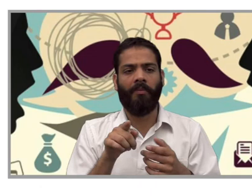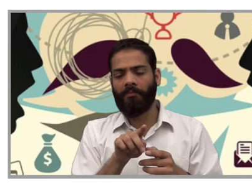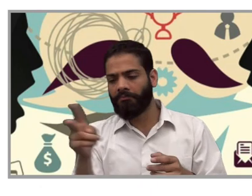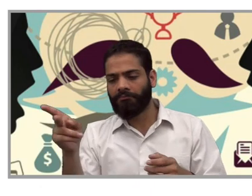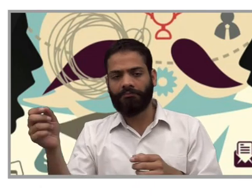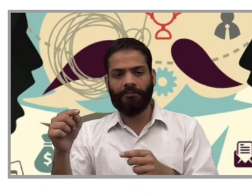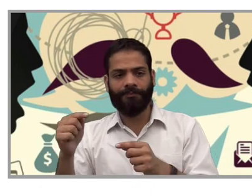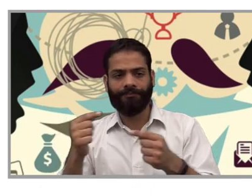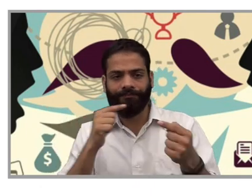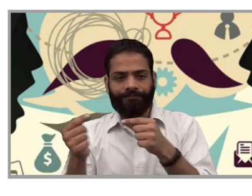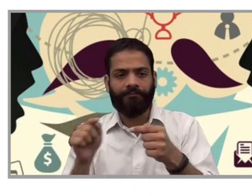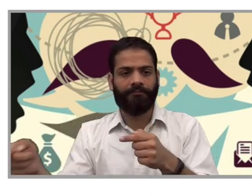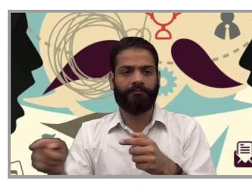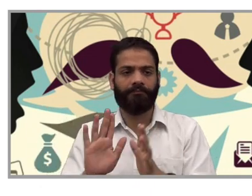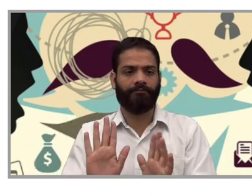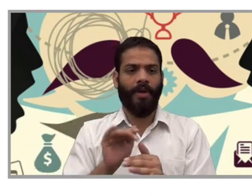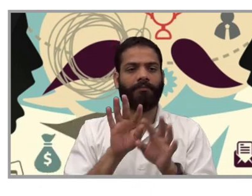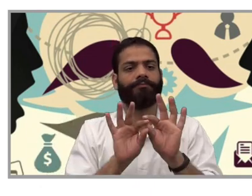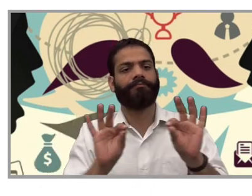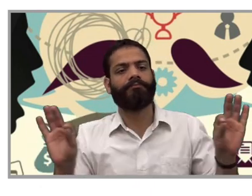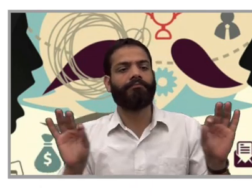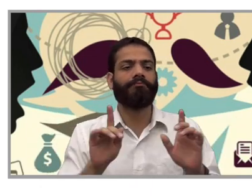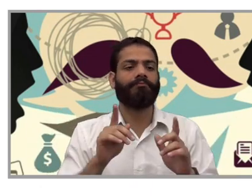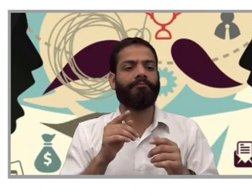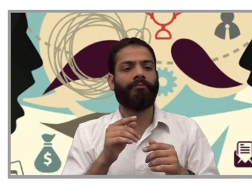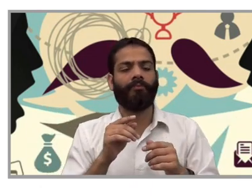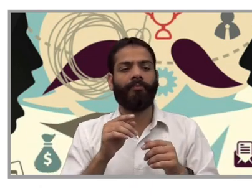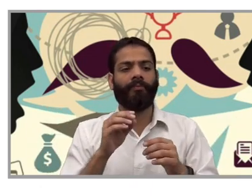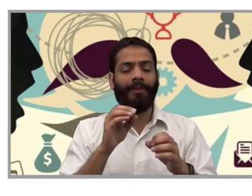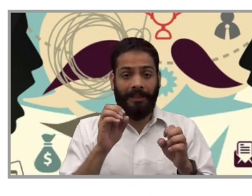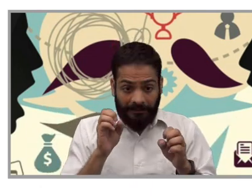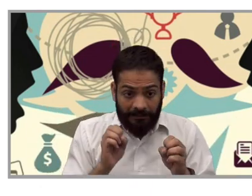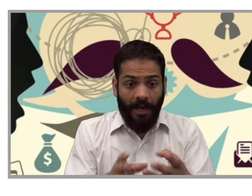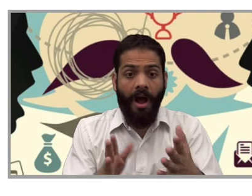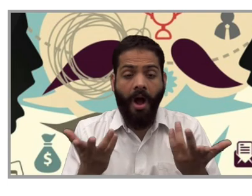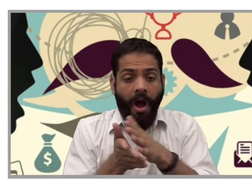The verbs which do not inflect for agreement are called plain verbs.